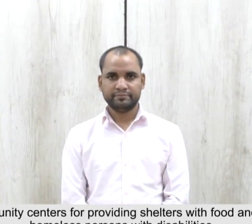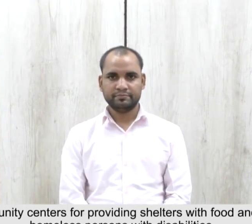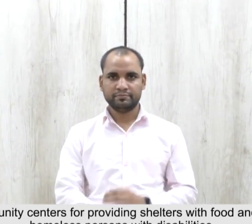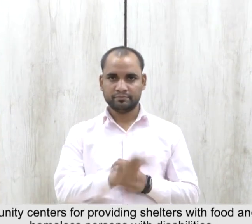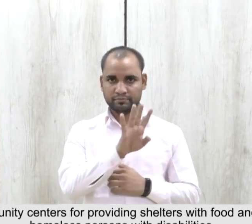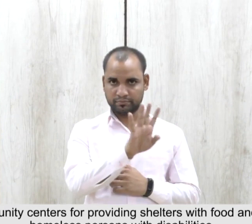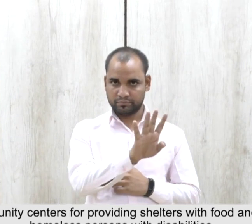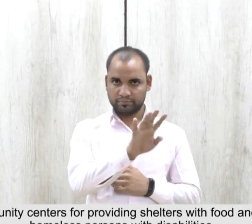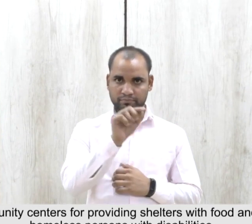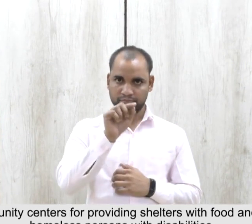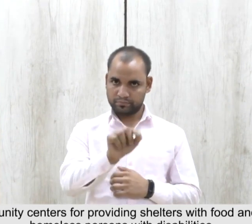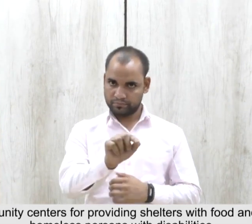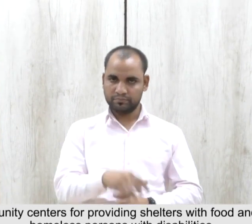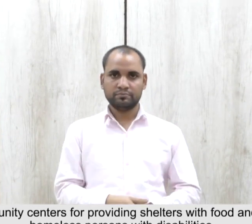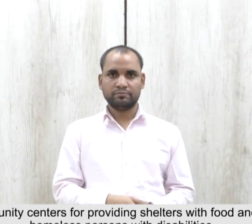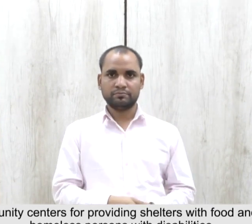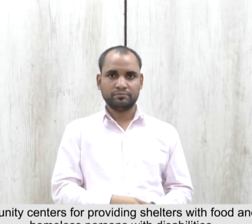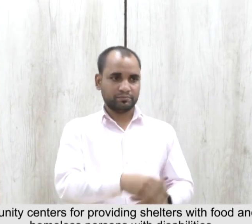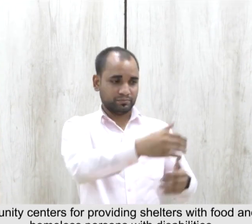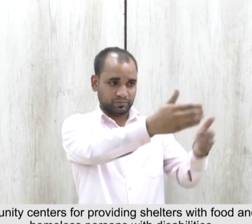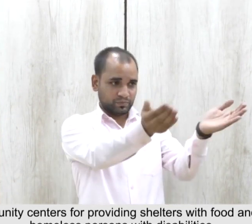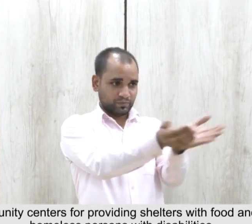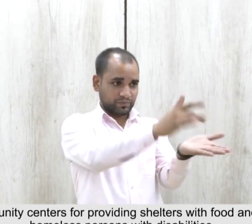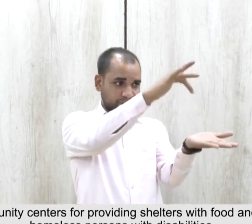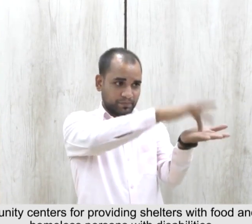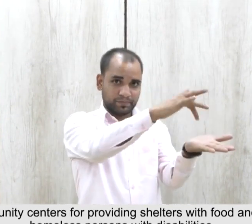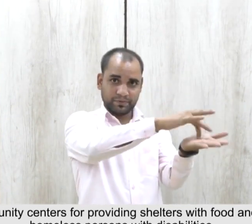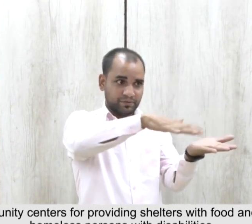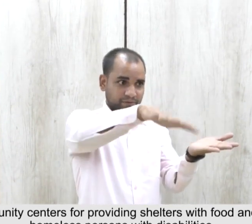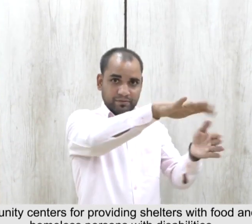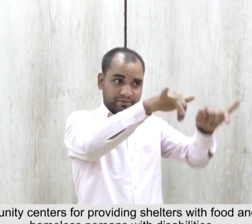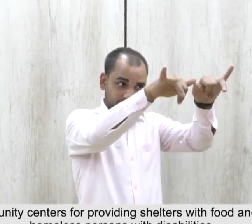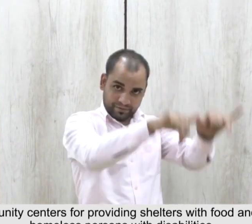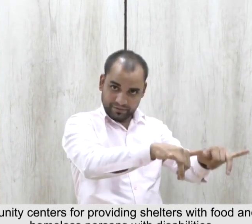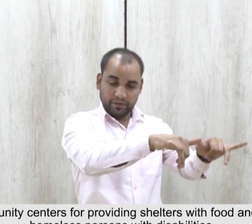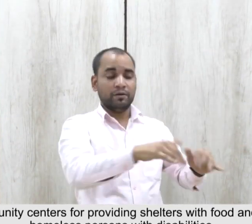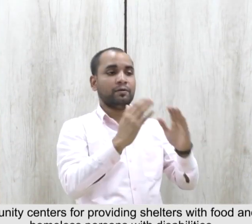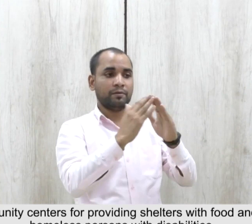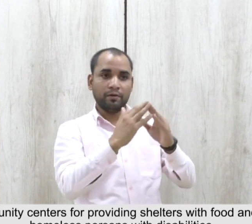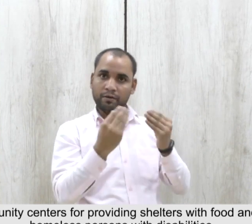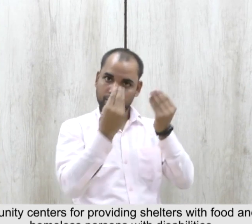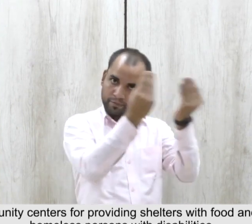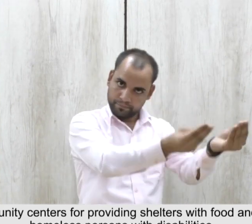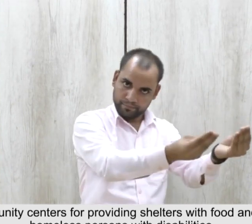Provision of community centers for providing shelters with food and clothing facility to homeless persons with